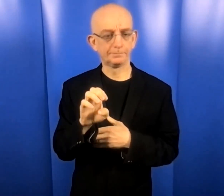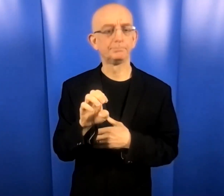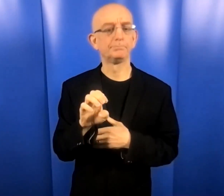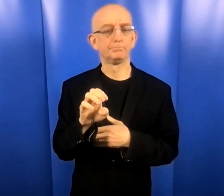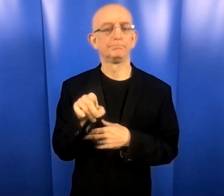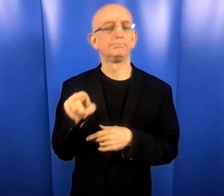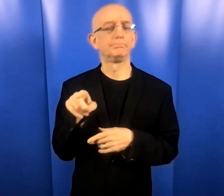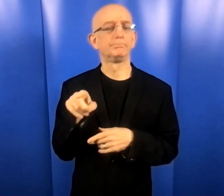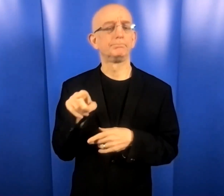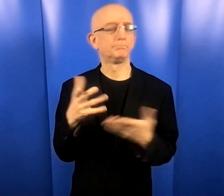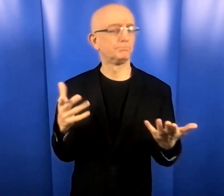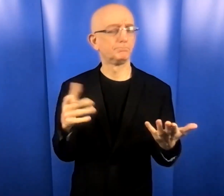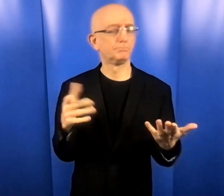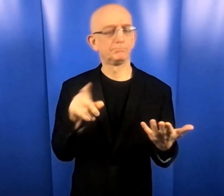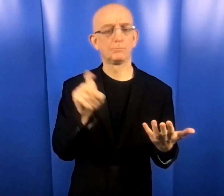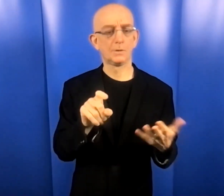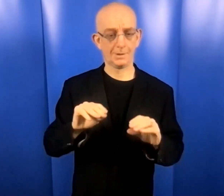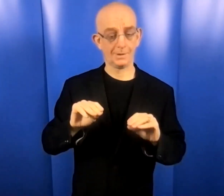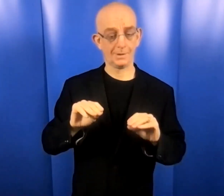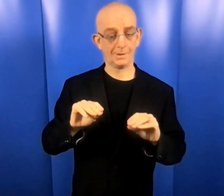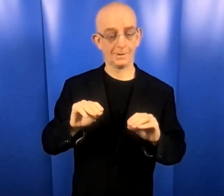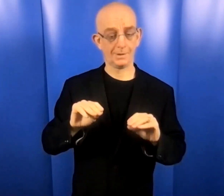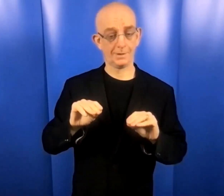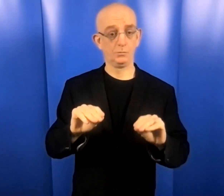societal attitudinal changes. So